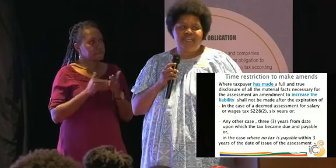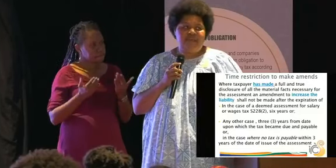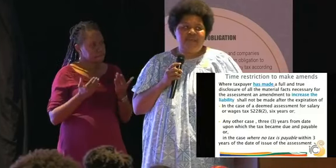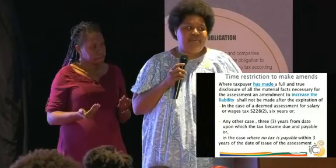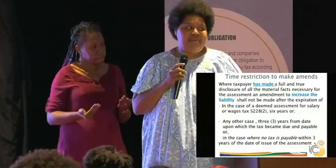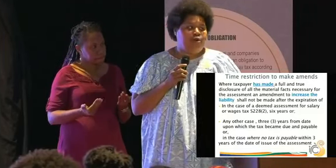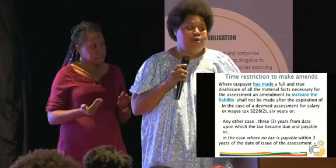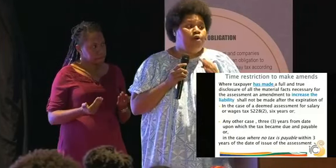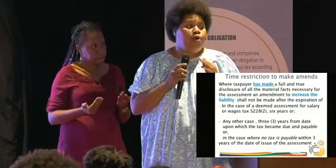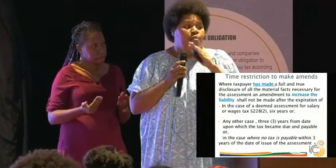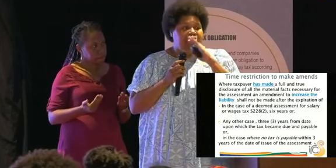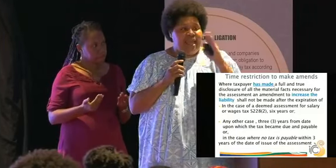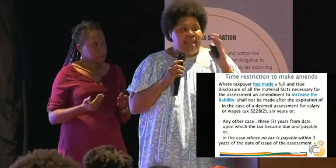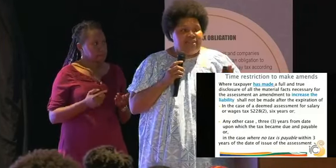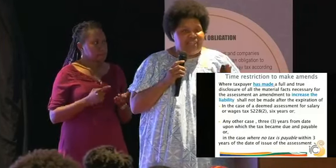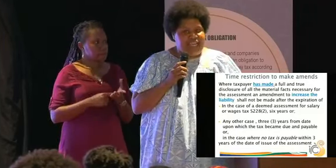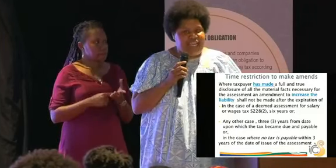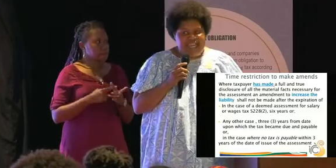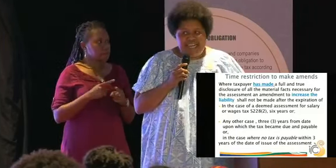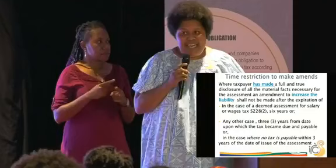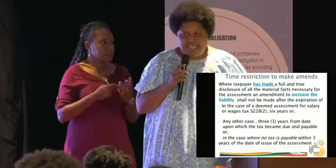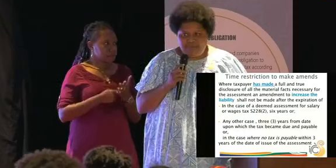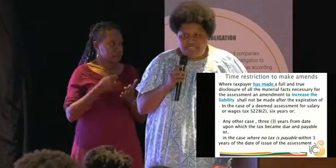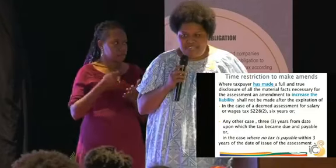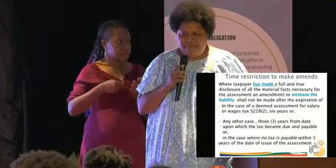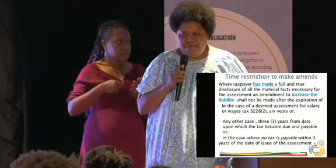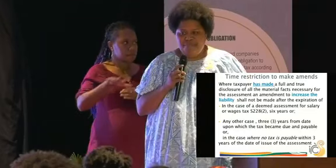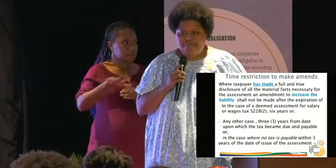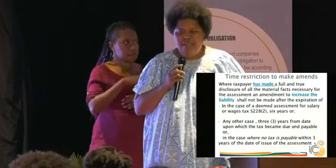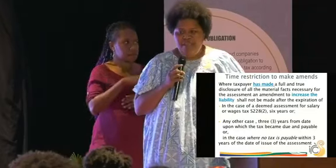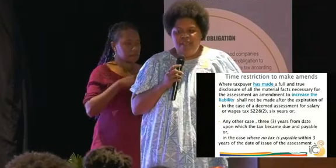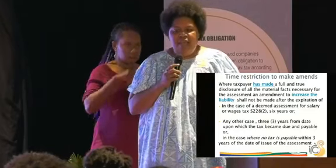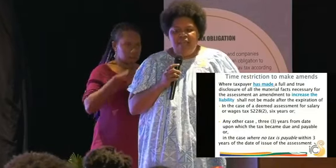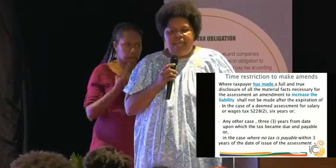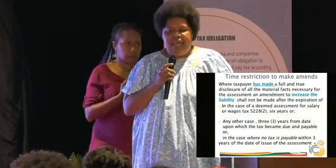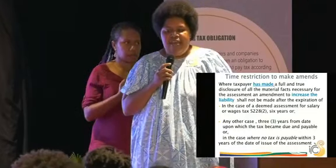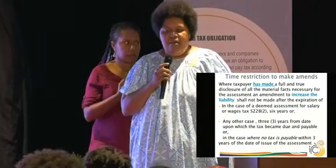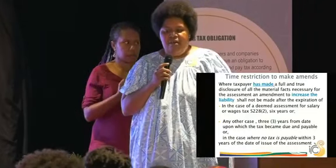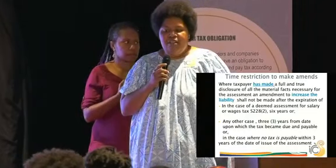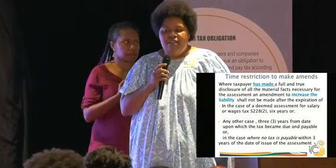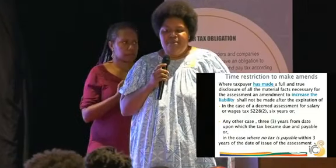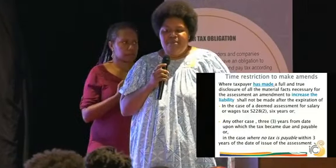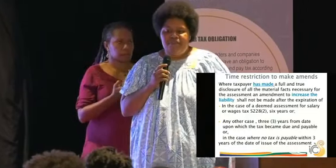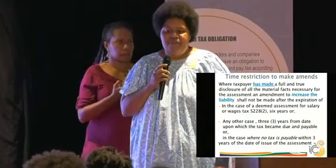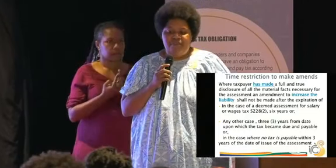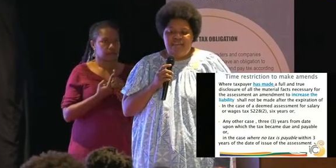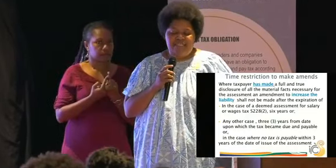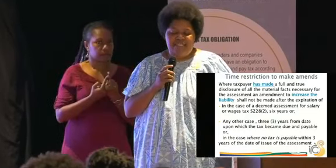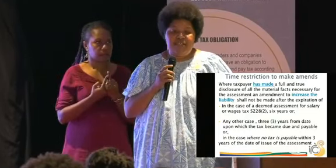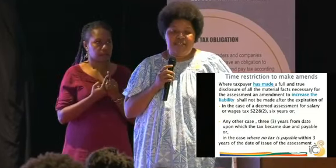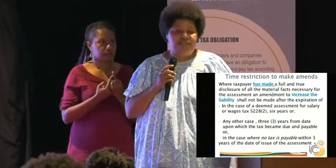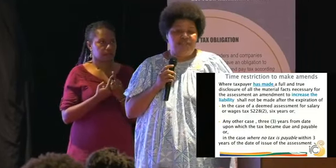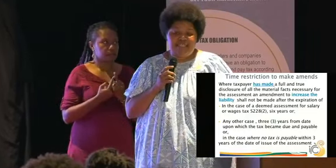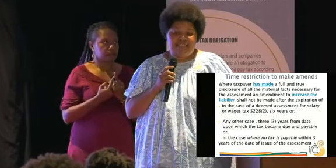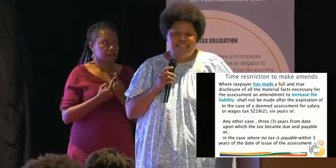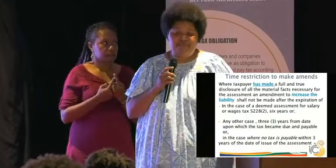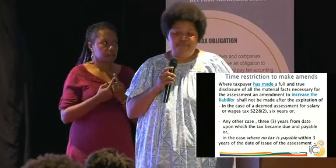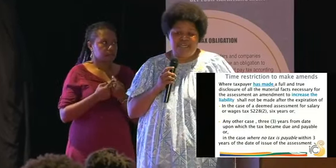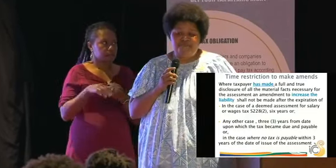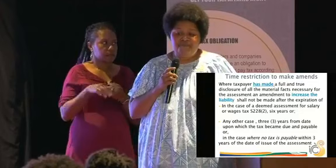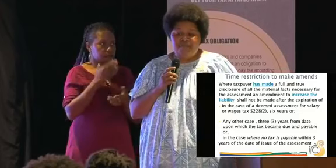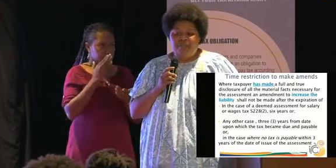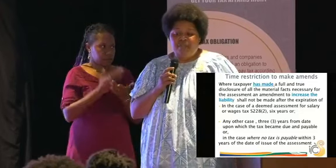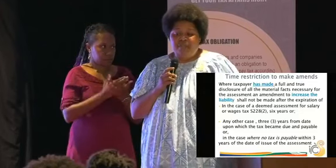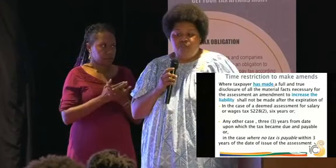as a taxpayer have now put everything in that tax return. And all the material facts necessary for that